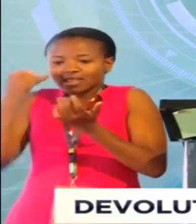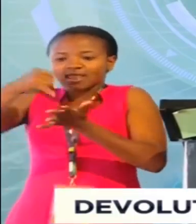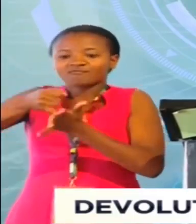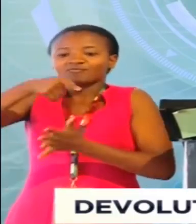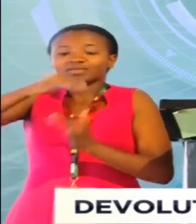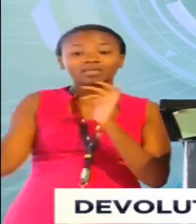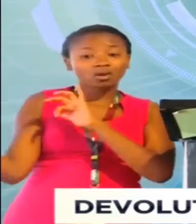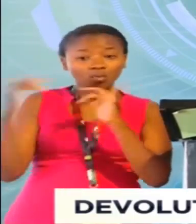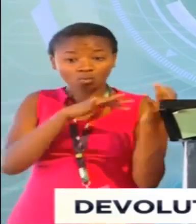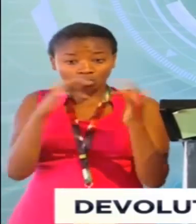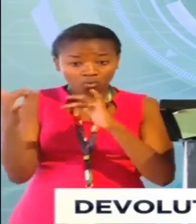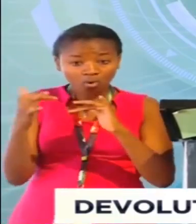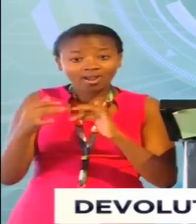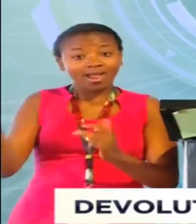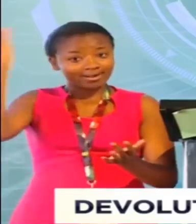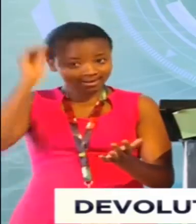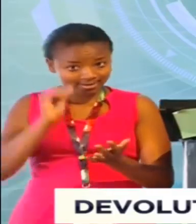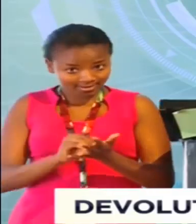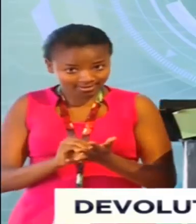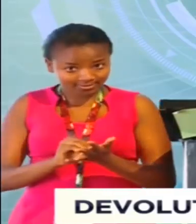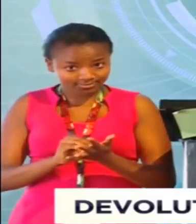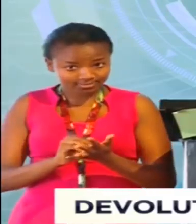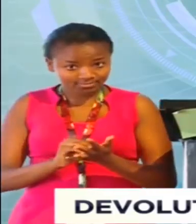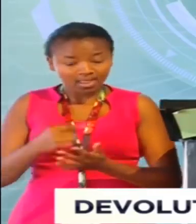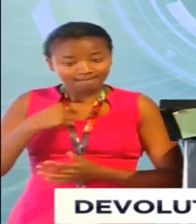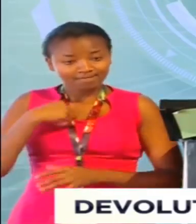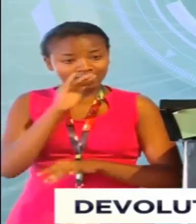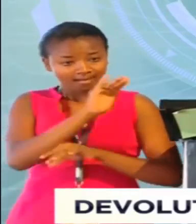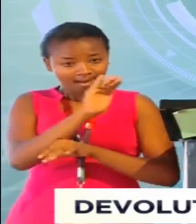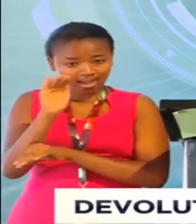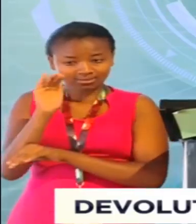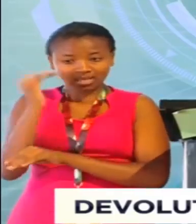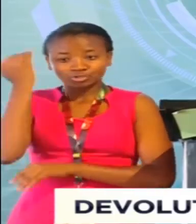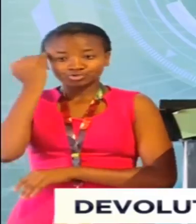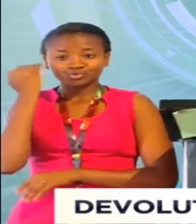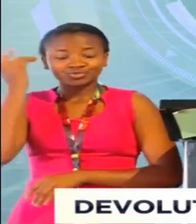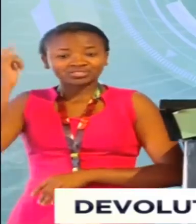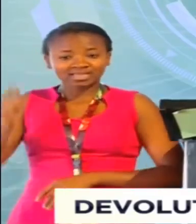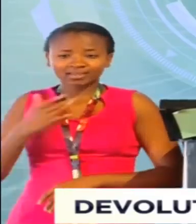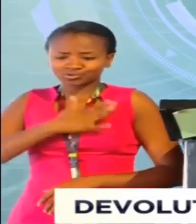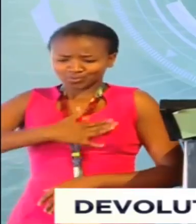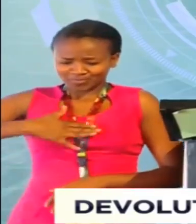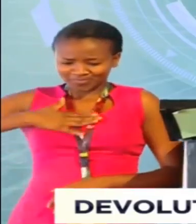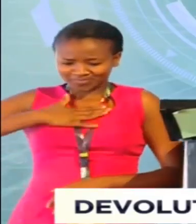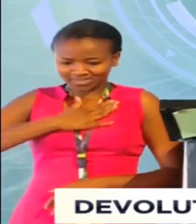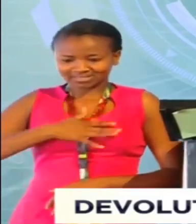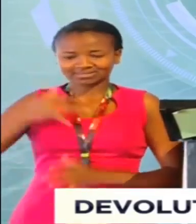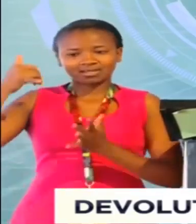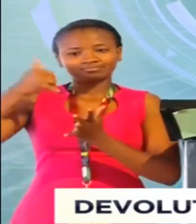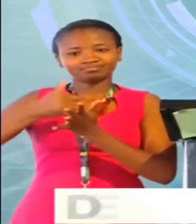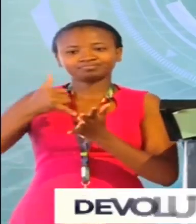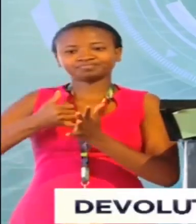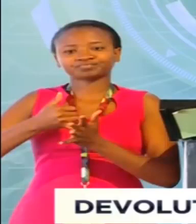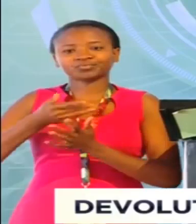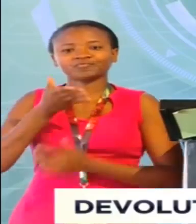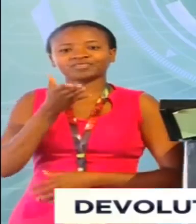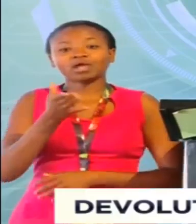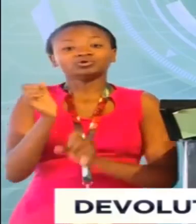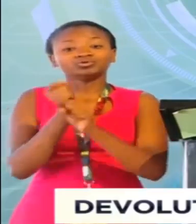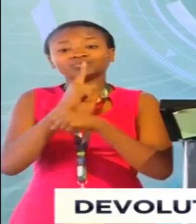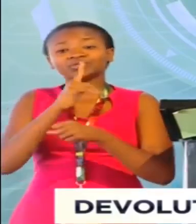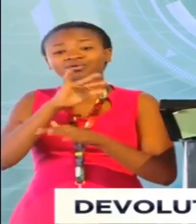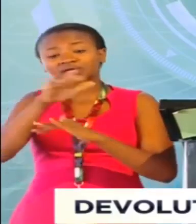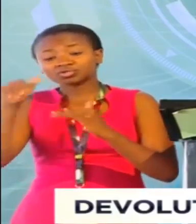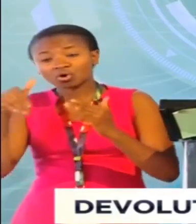war. And once more, I call upon the judiciary to play its part to ensure